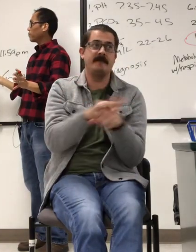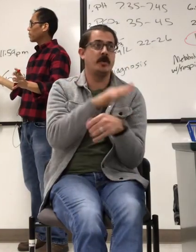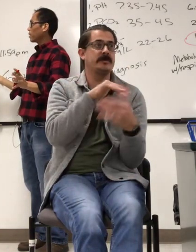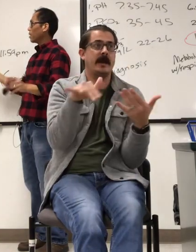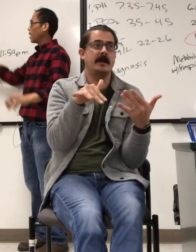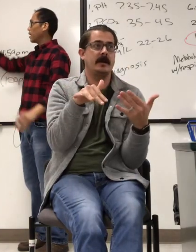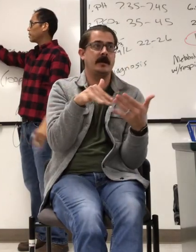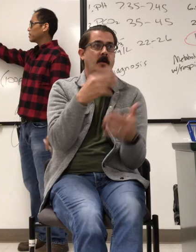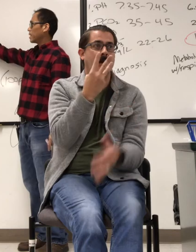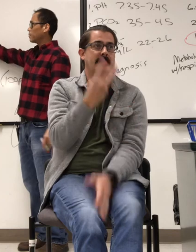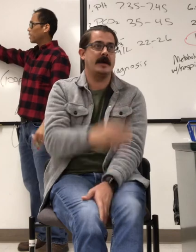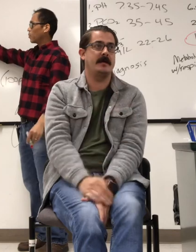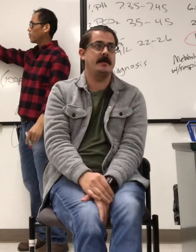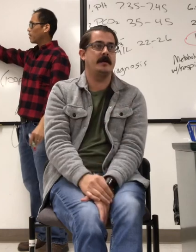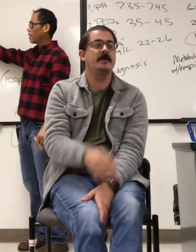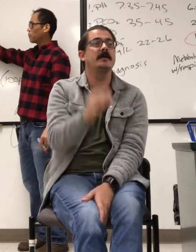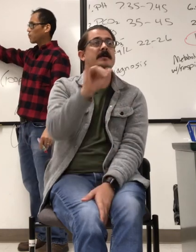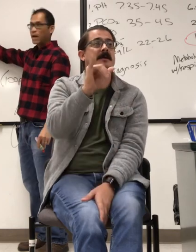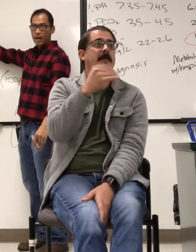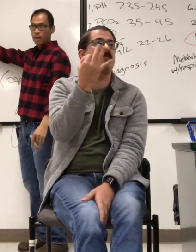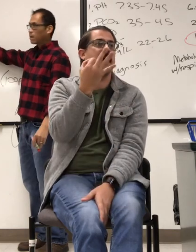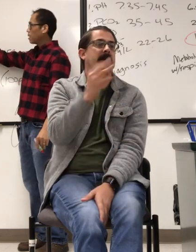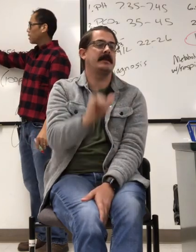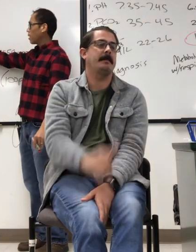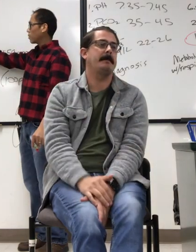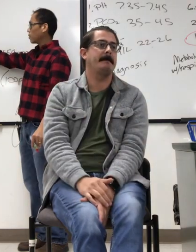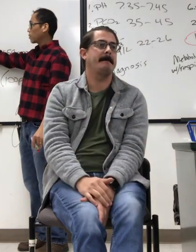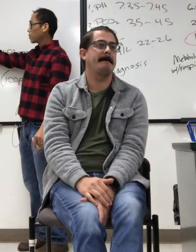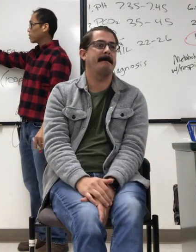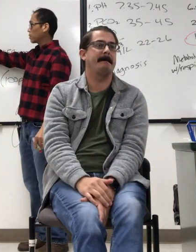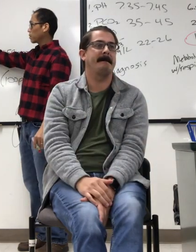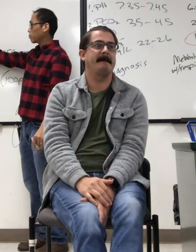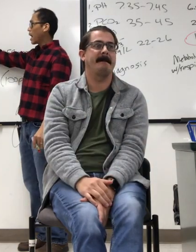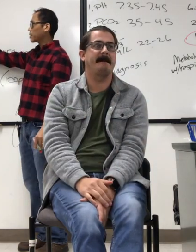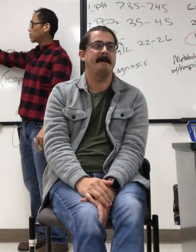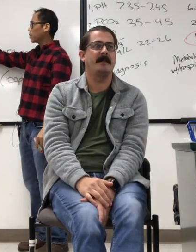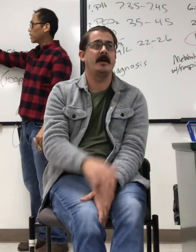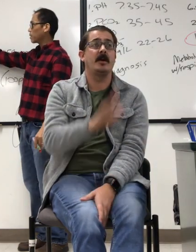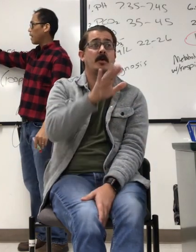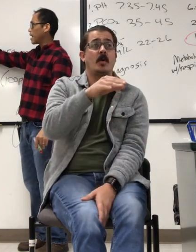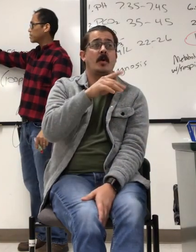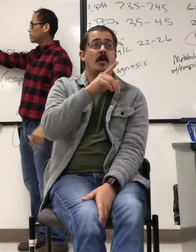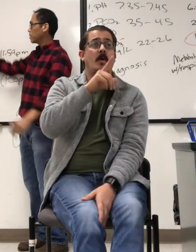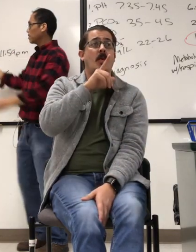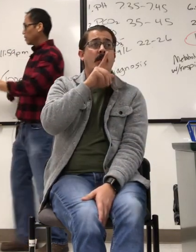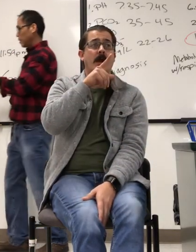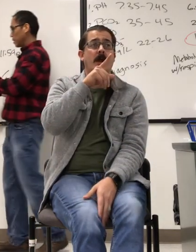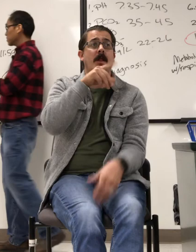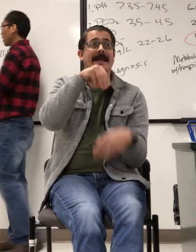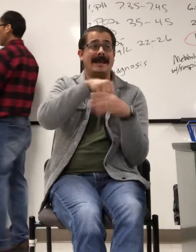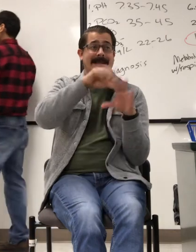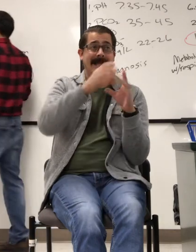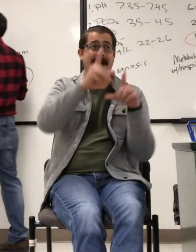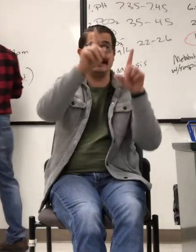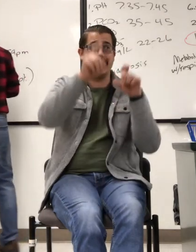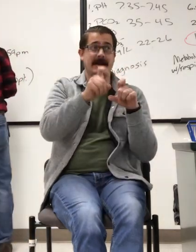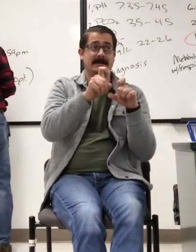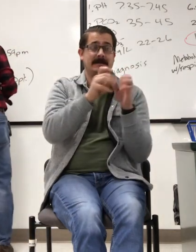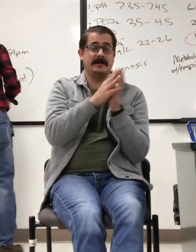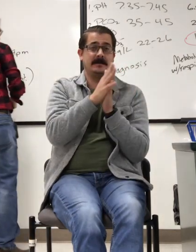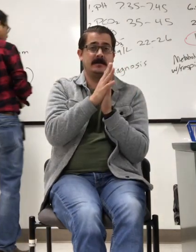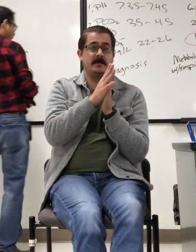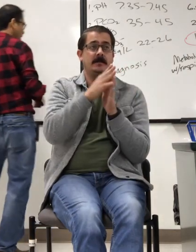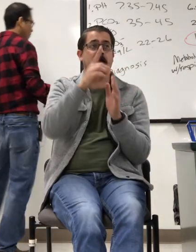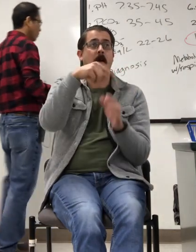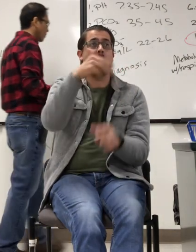time. And the same thing with Friday. Now, your practical in class is